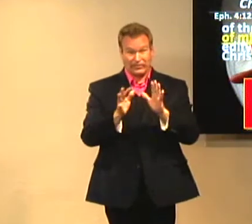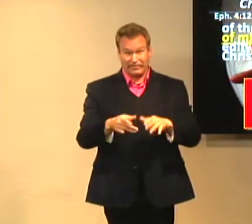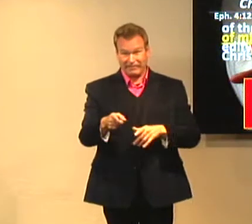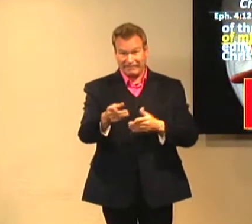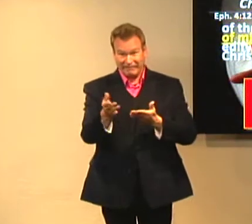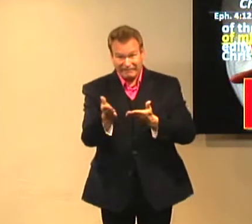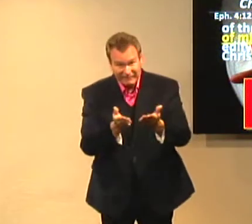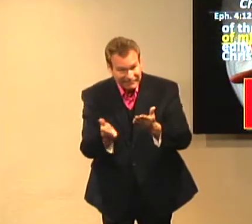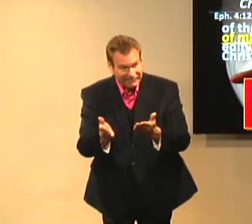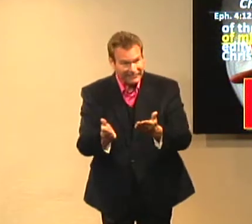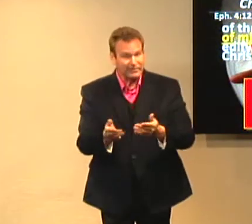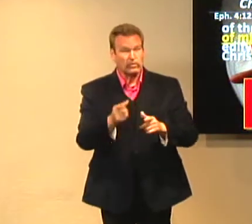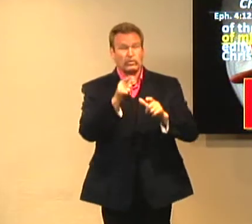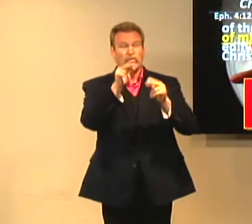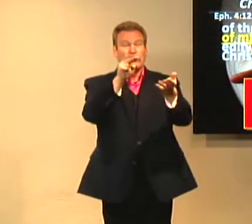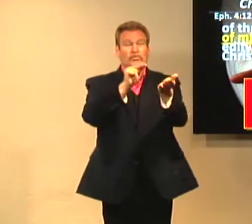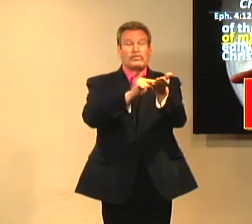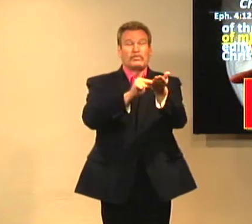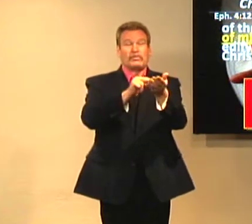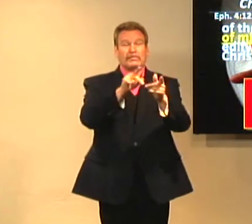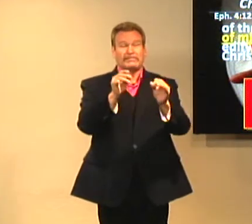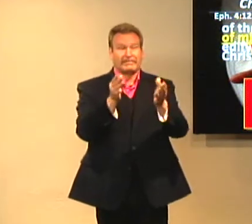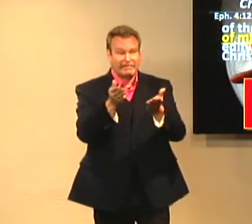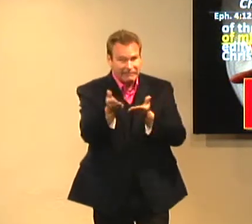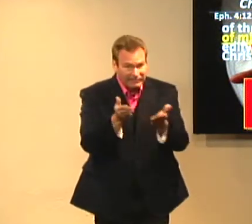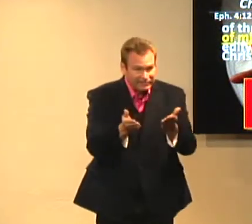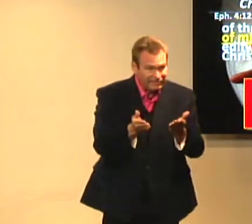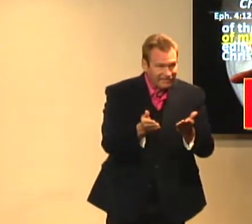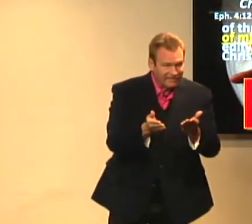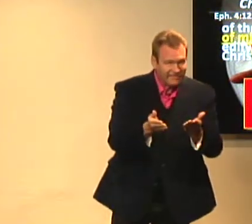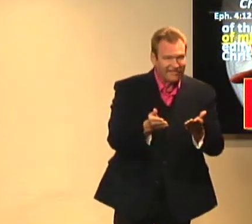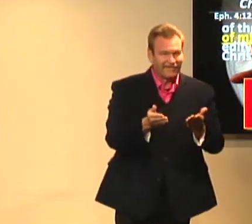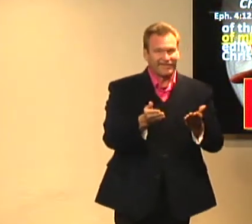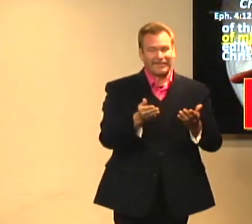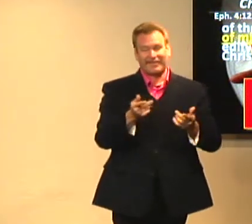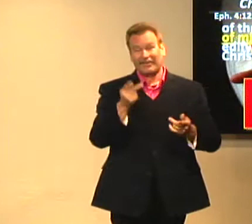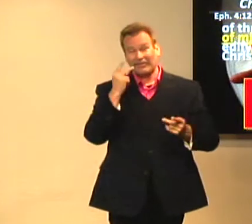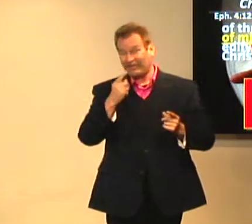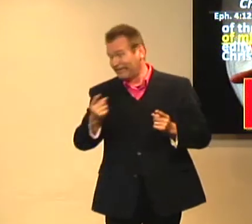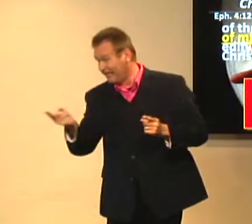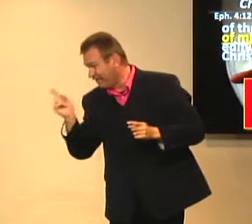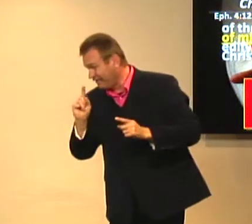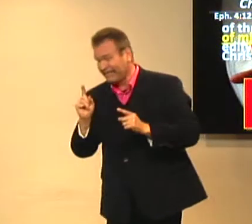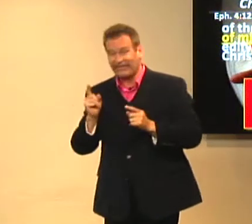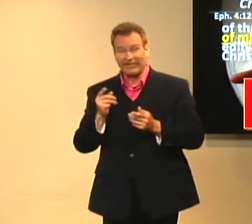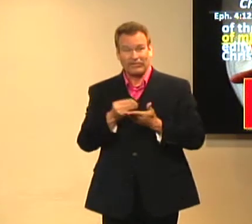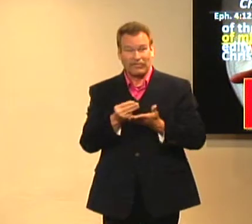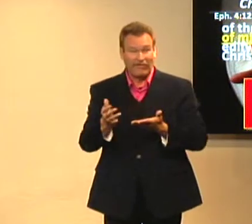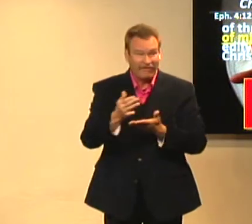And we have a special ed class that we teach. And we're ministering, we're serving. God's given us these gifts to serve each